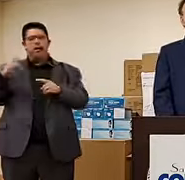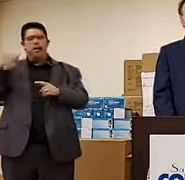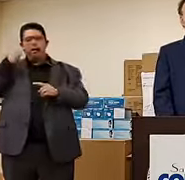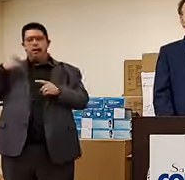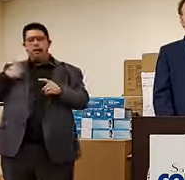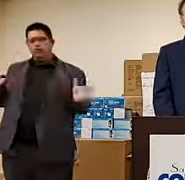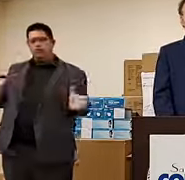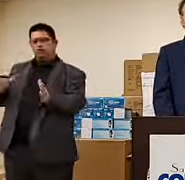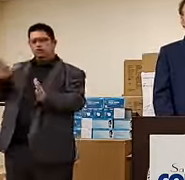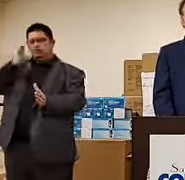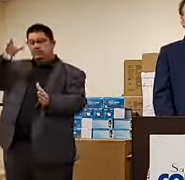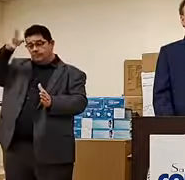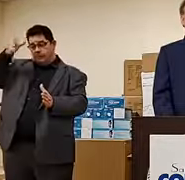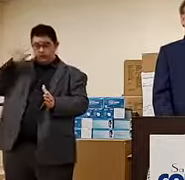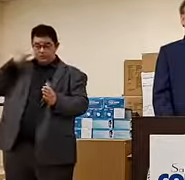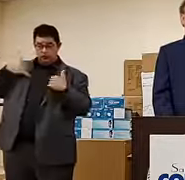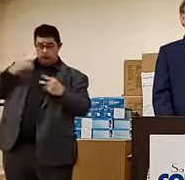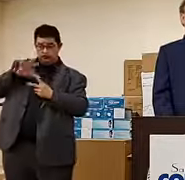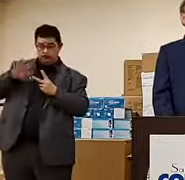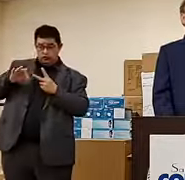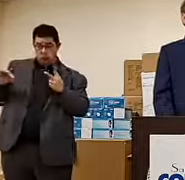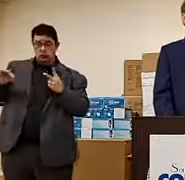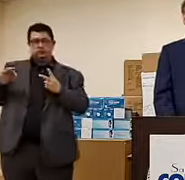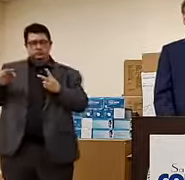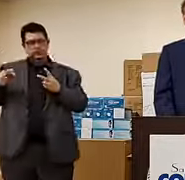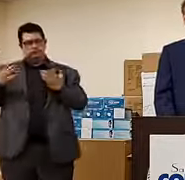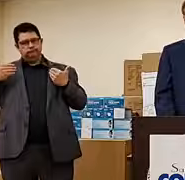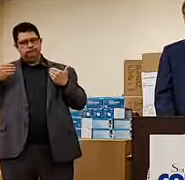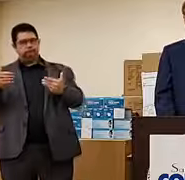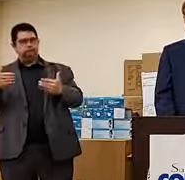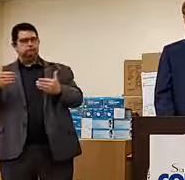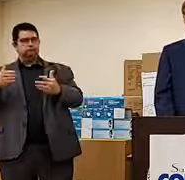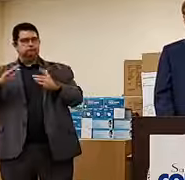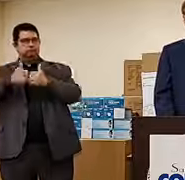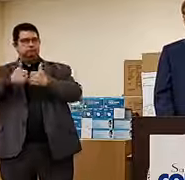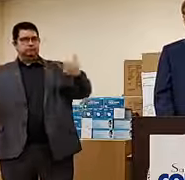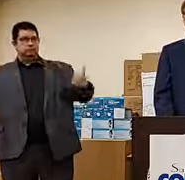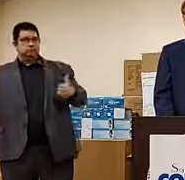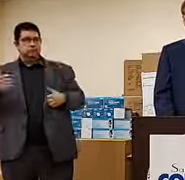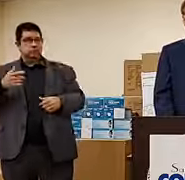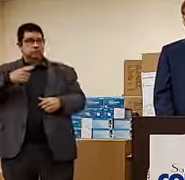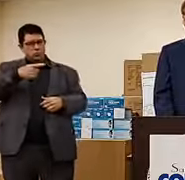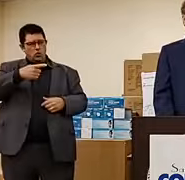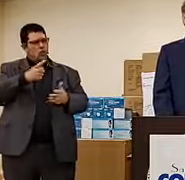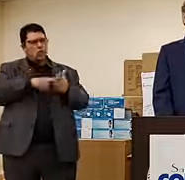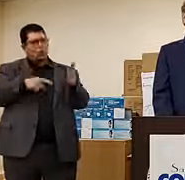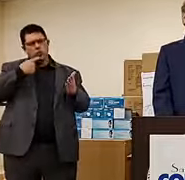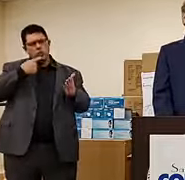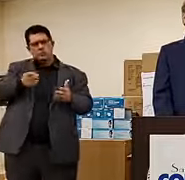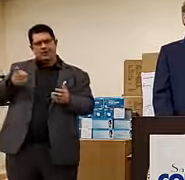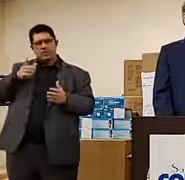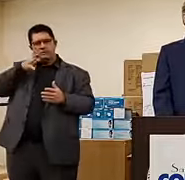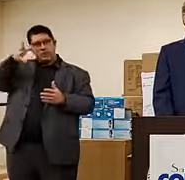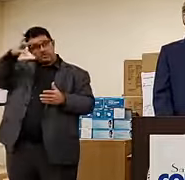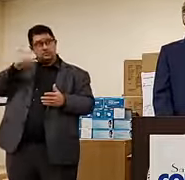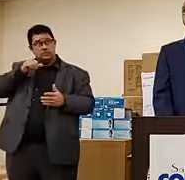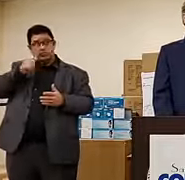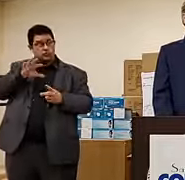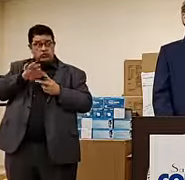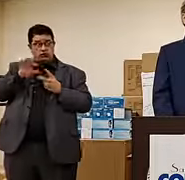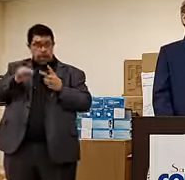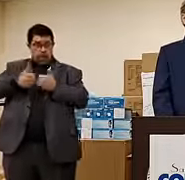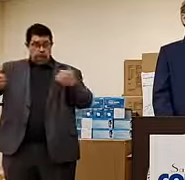to choose a virtual option for this fall, this first semester. What would you say to the parents that don't? Well, we'll have to work with them,